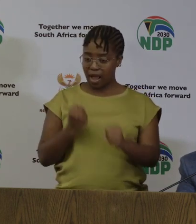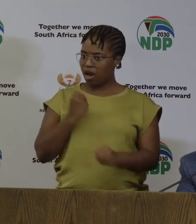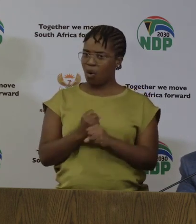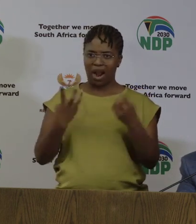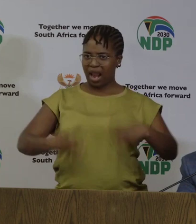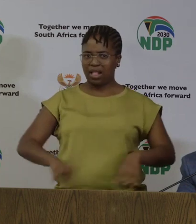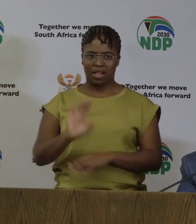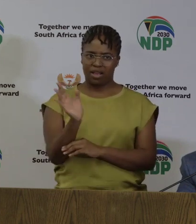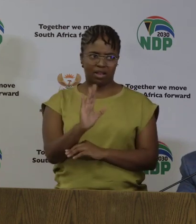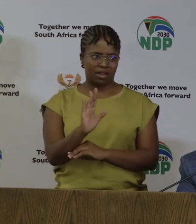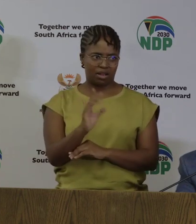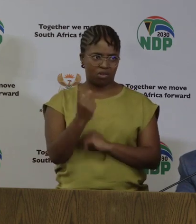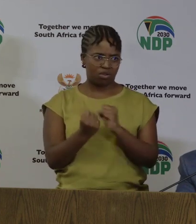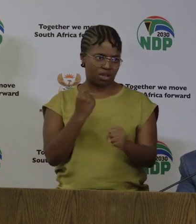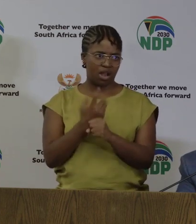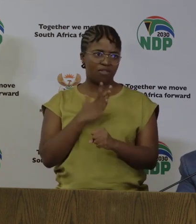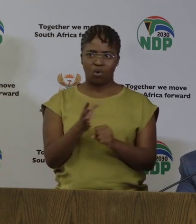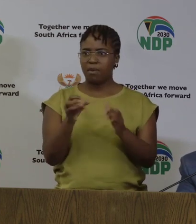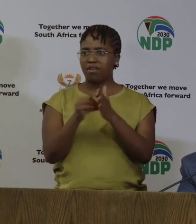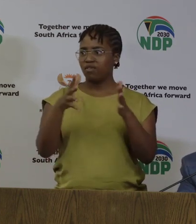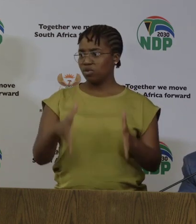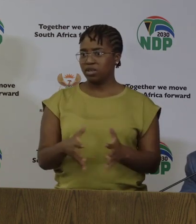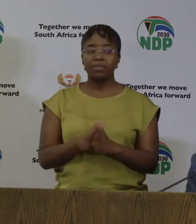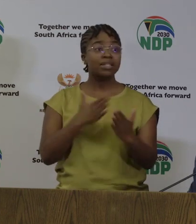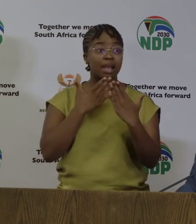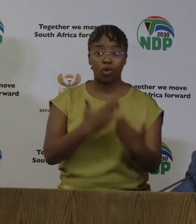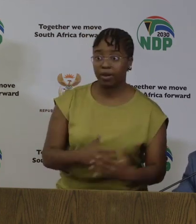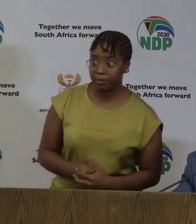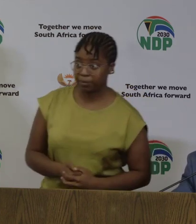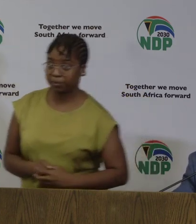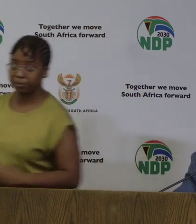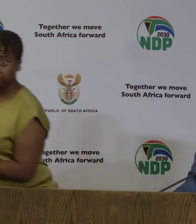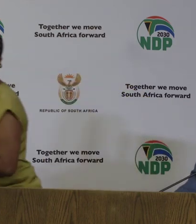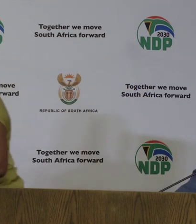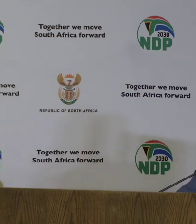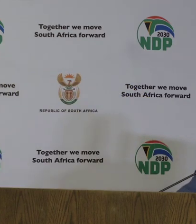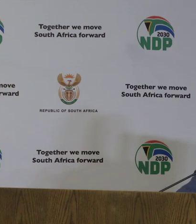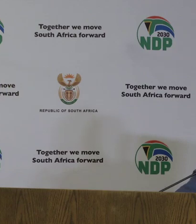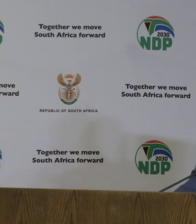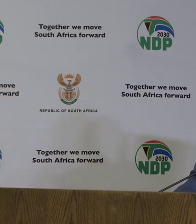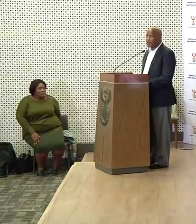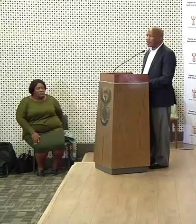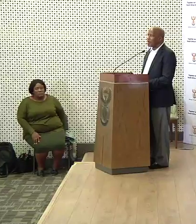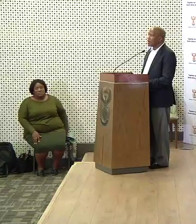the 2020 academic year. Thank you. Thank you very much.